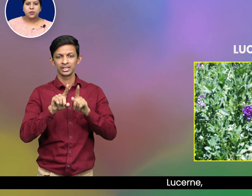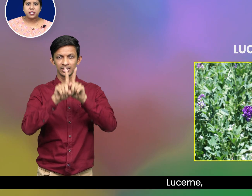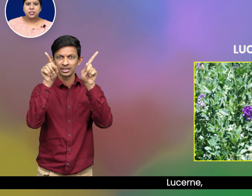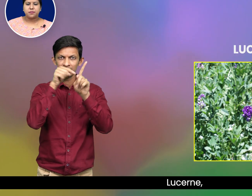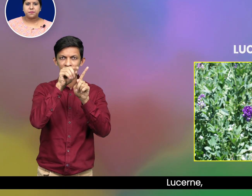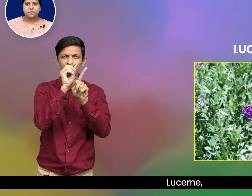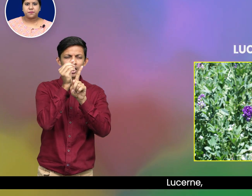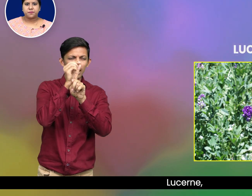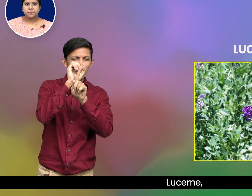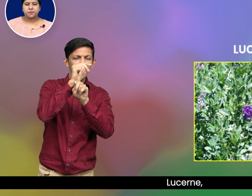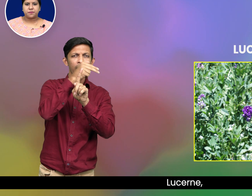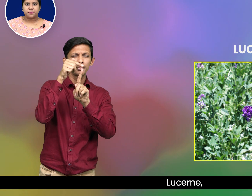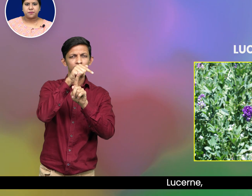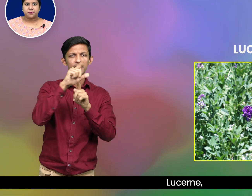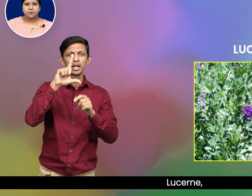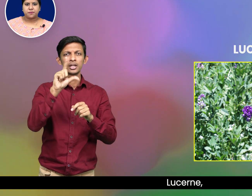Lucerne,